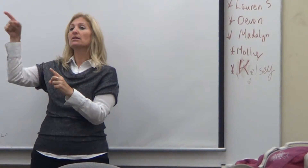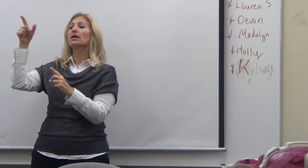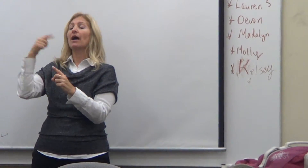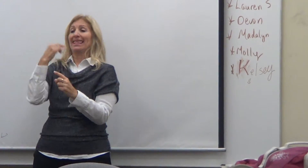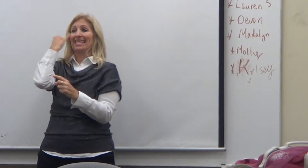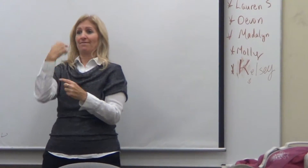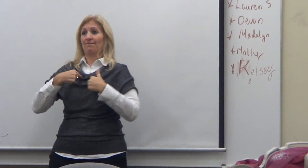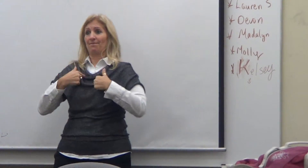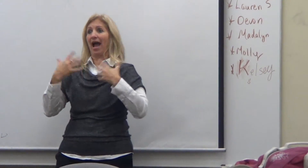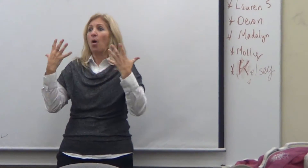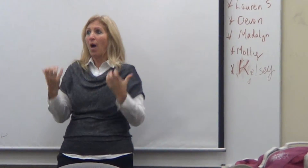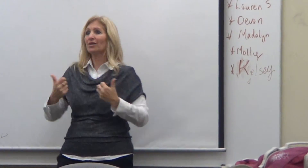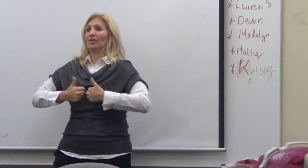could interpret that